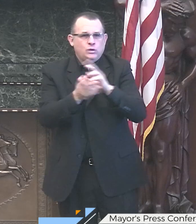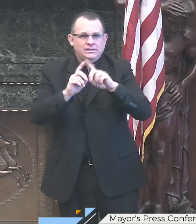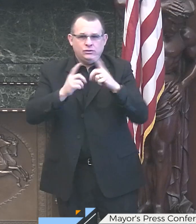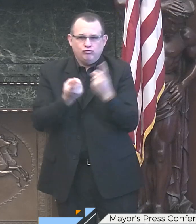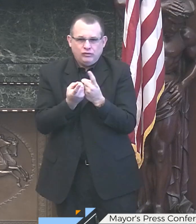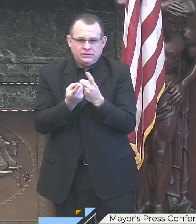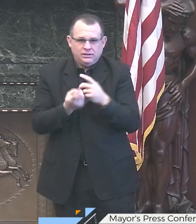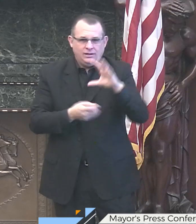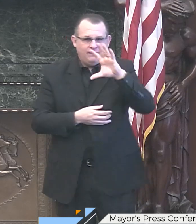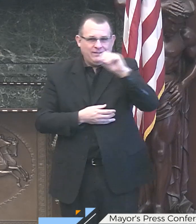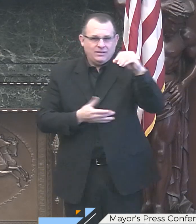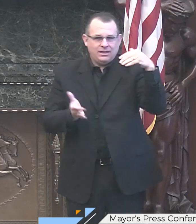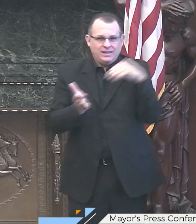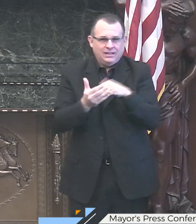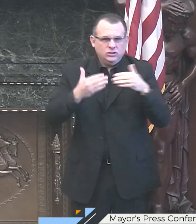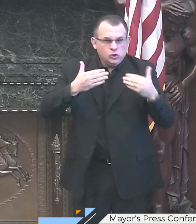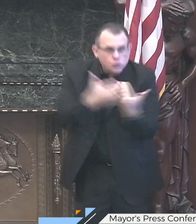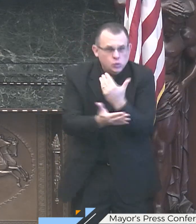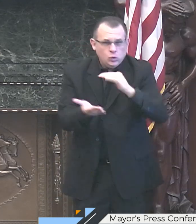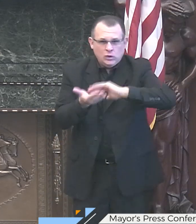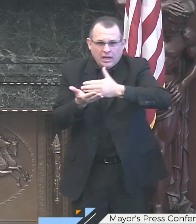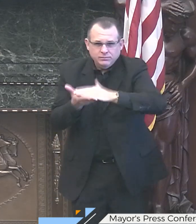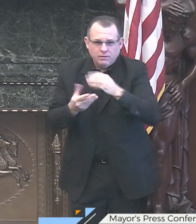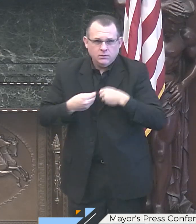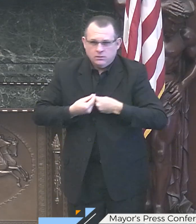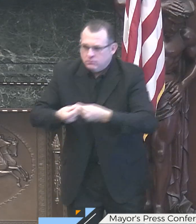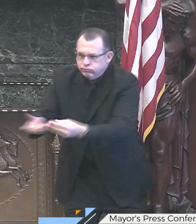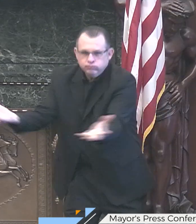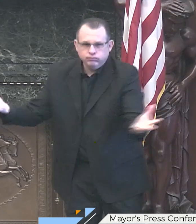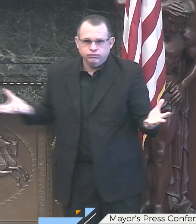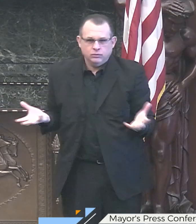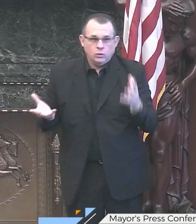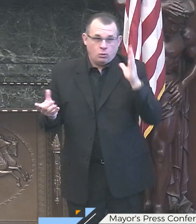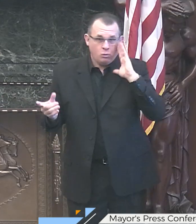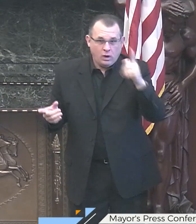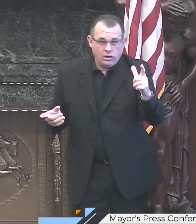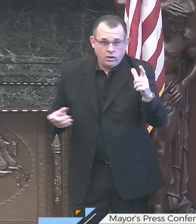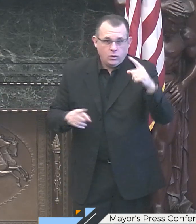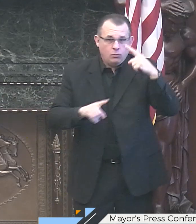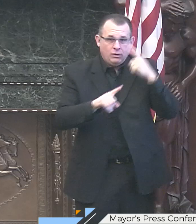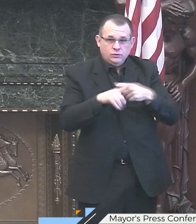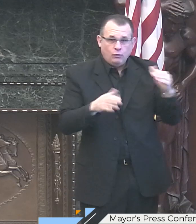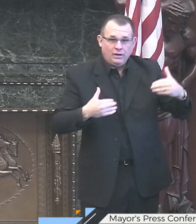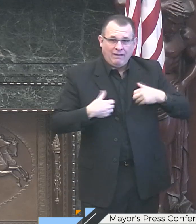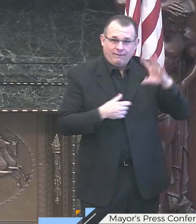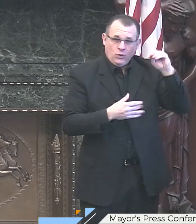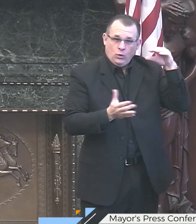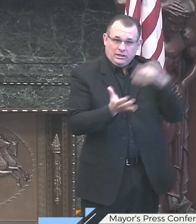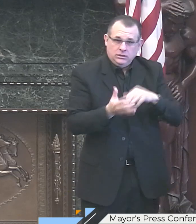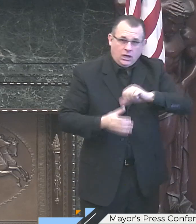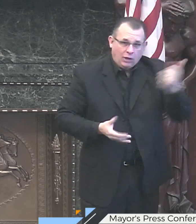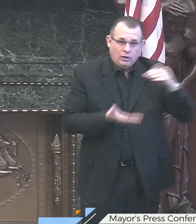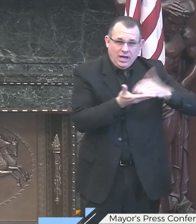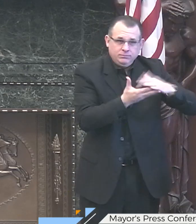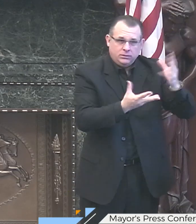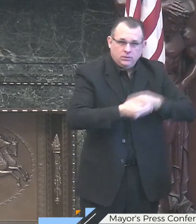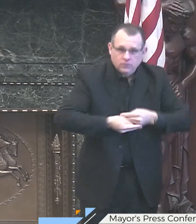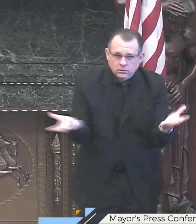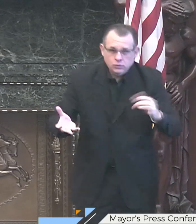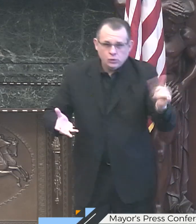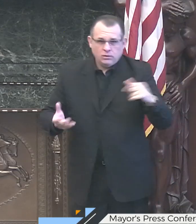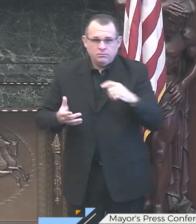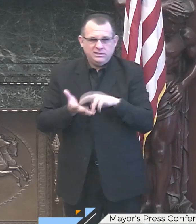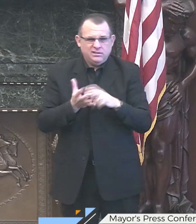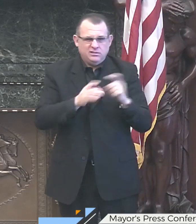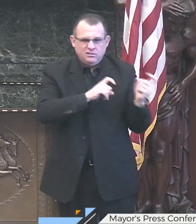be distributed with the estimated 40,000 laptops already in school buildings to students and their families. This gift will